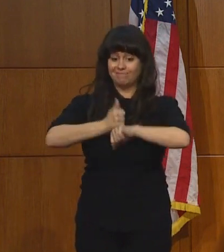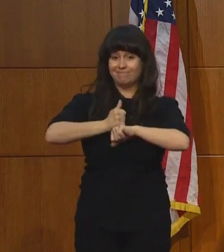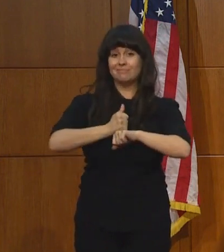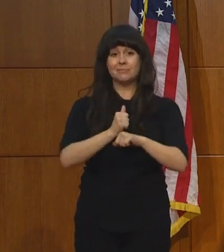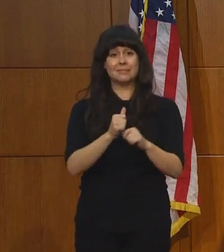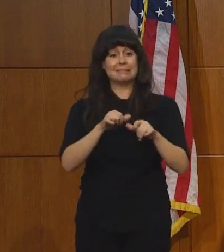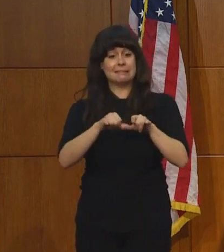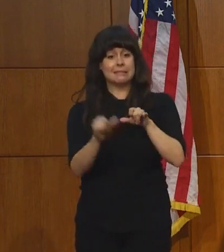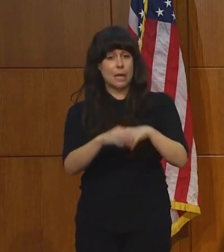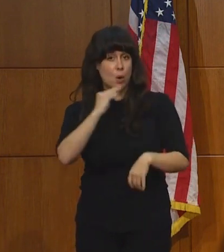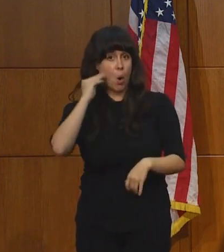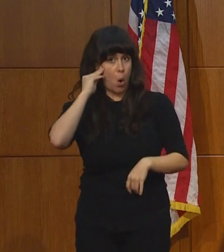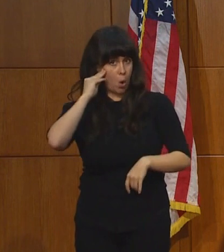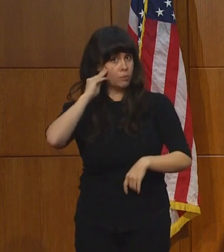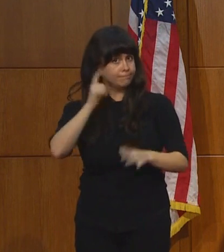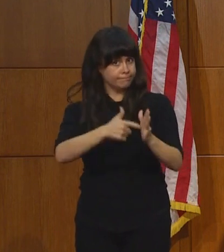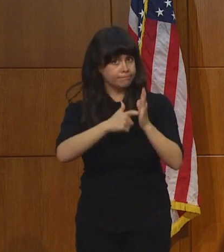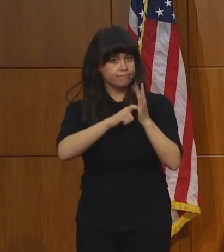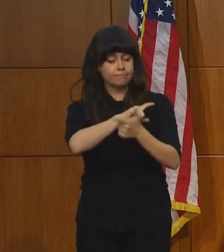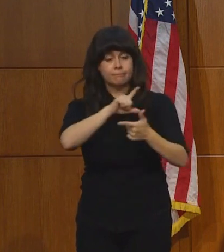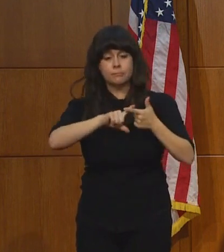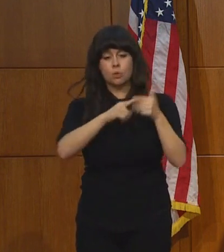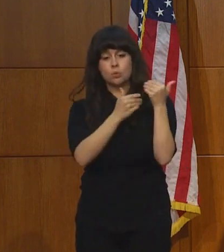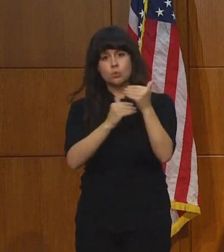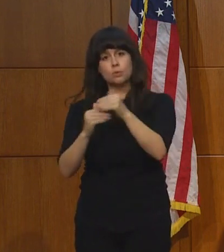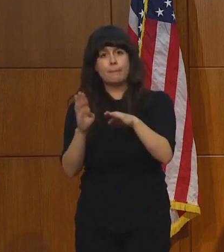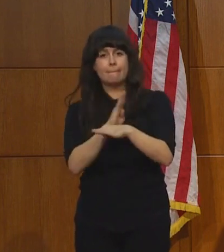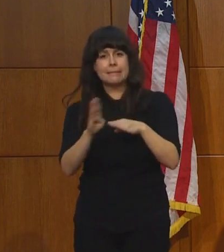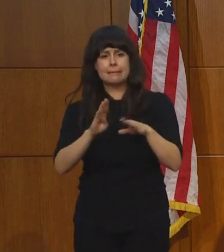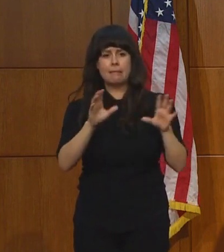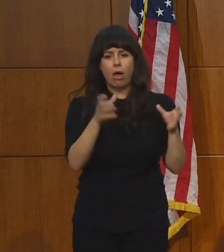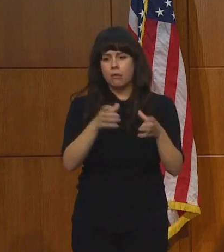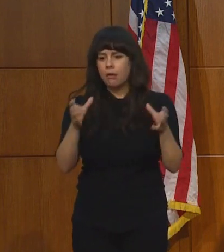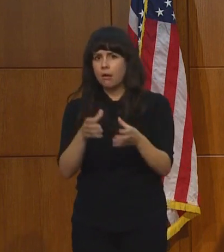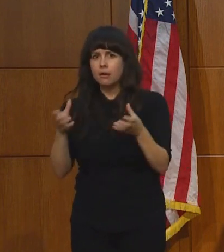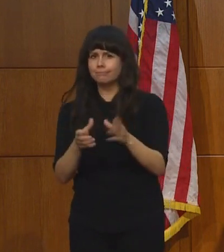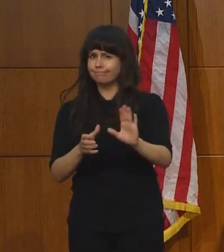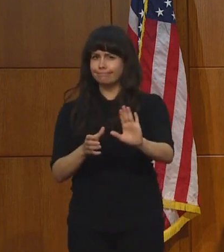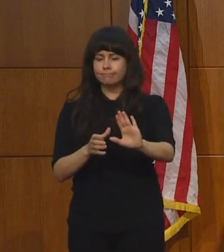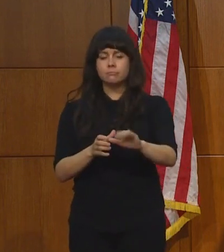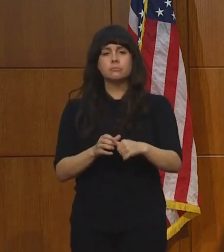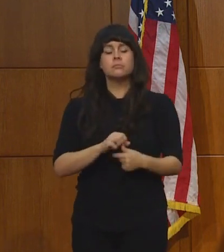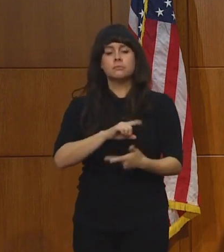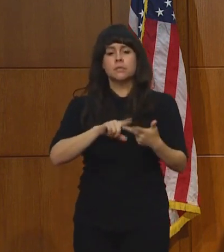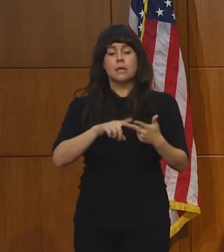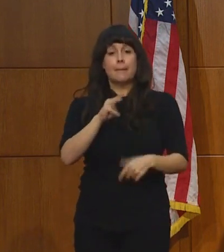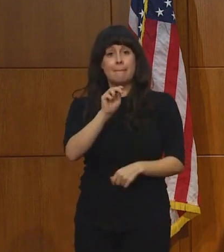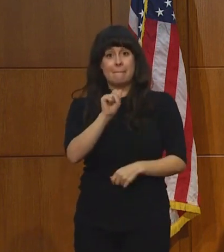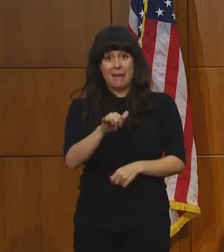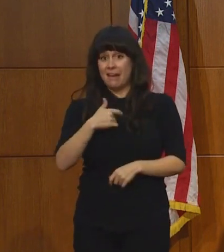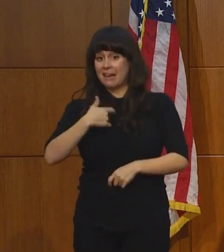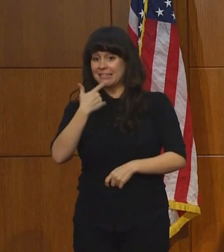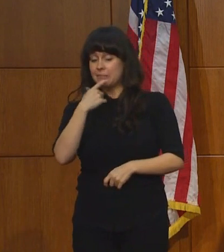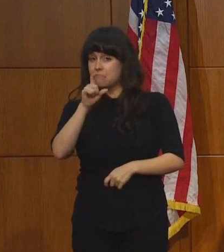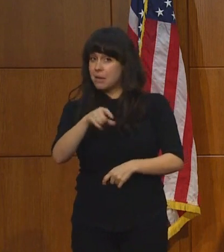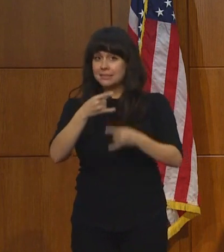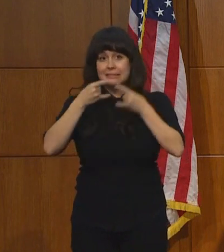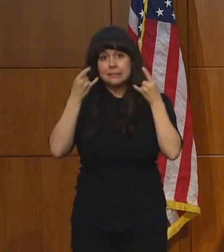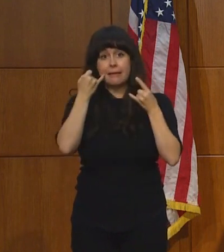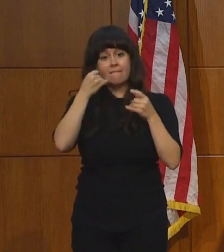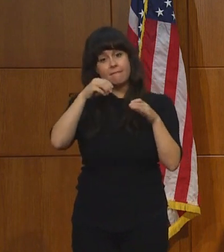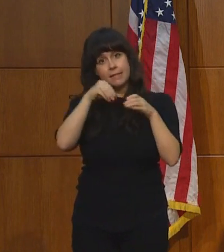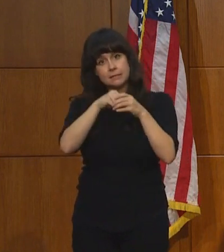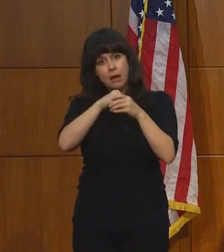put restrictions on businesses and gatherings, and in May, I issued an order to wear masks in indoor public